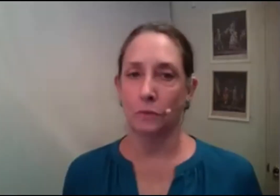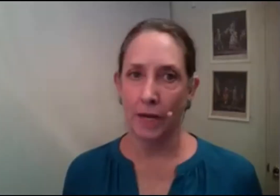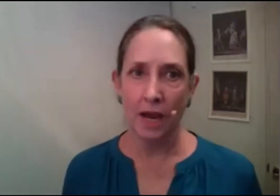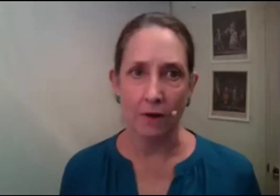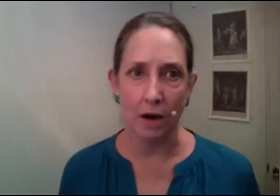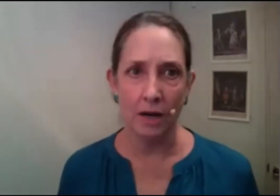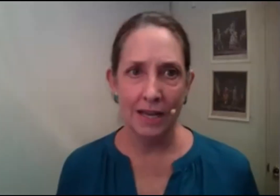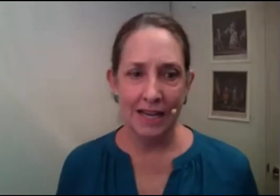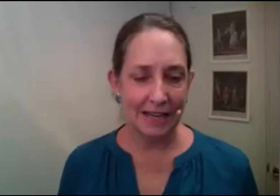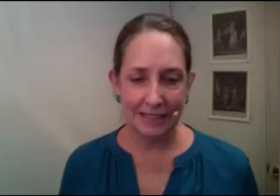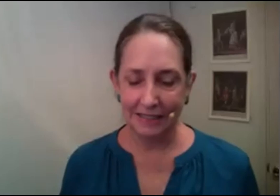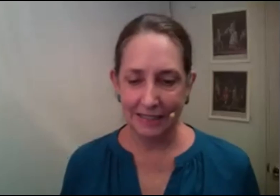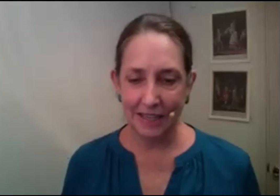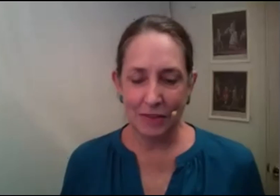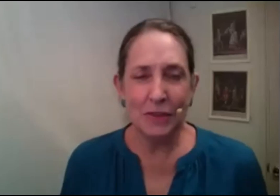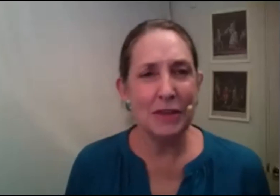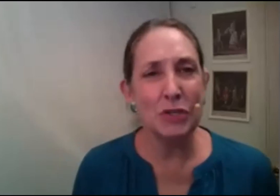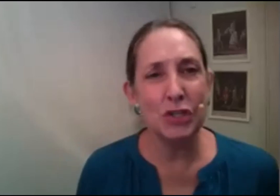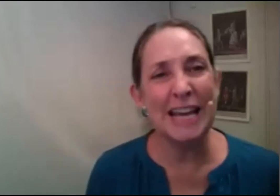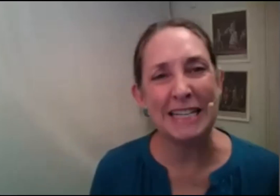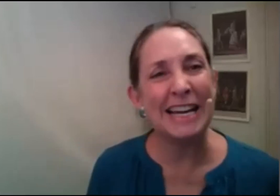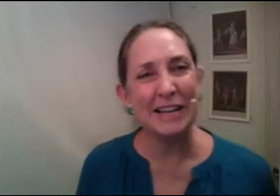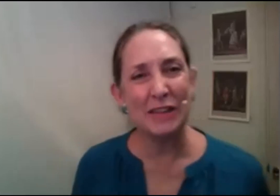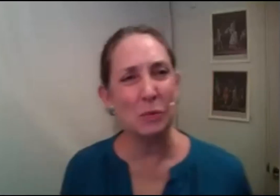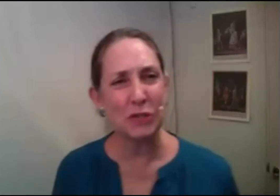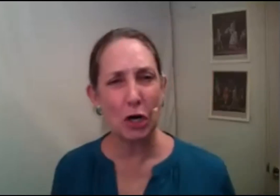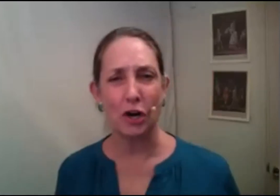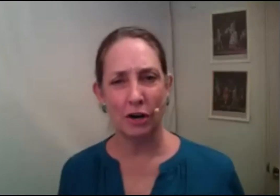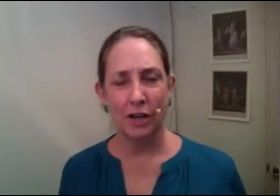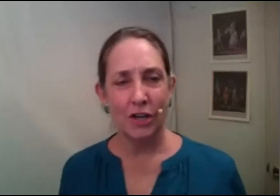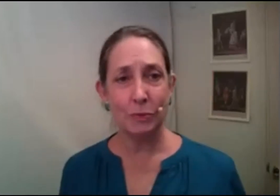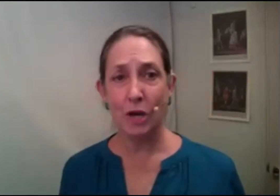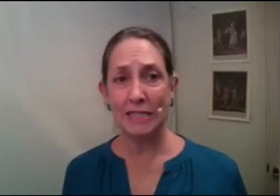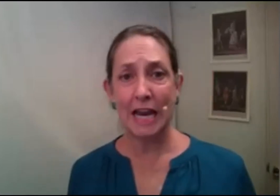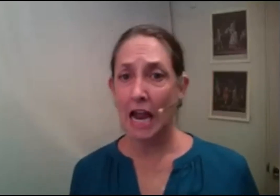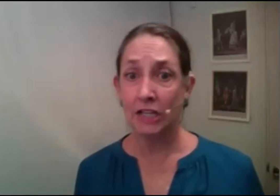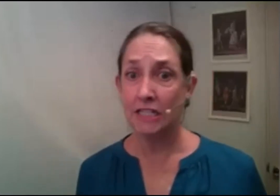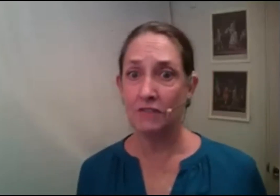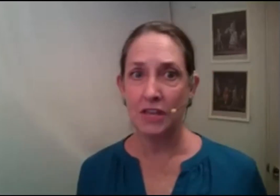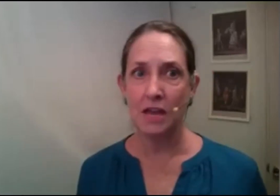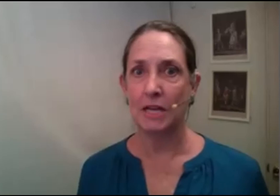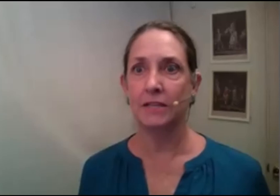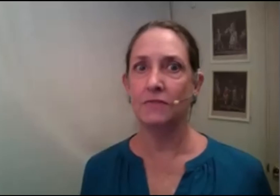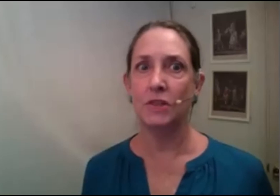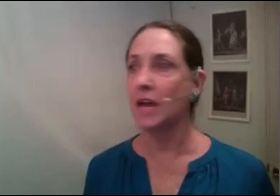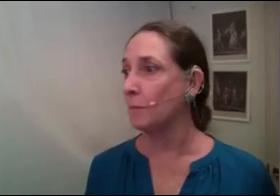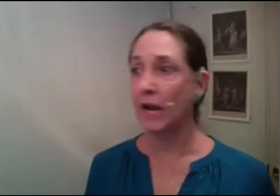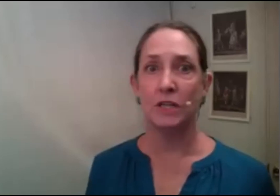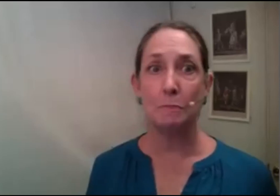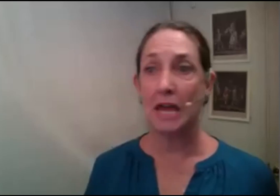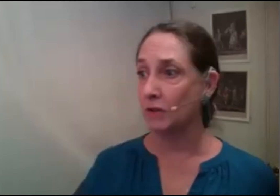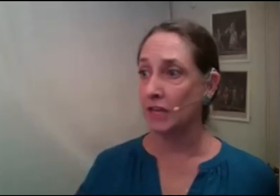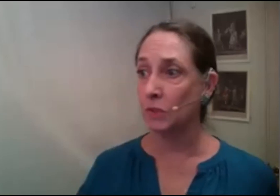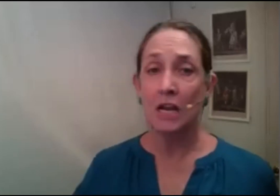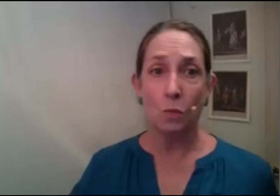or whatever. The thing was, she kept denying that it was her. She would always say, "I cleaned everything up. I cleaned everything up. When I